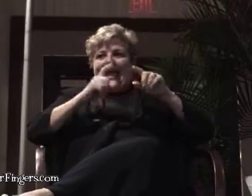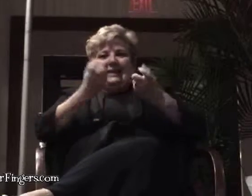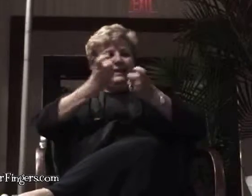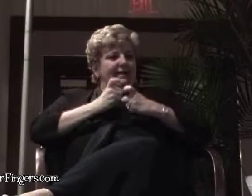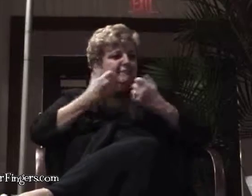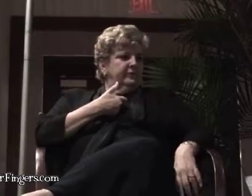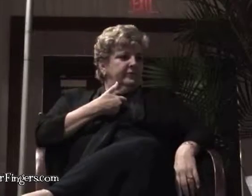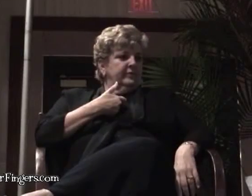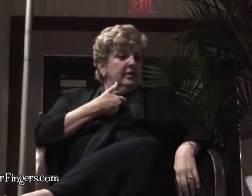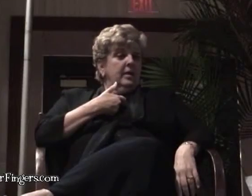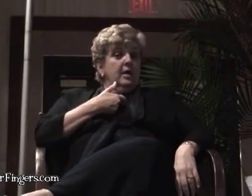second deviate.